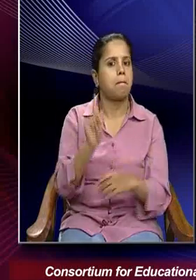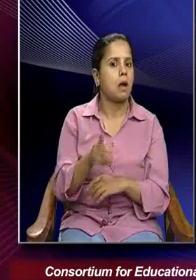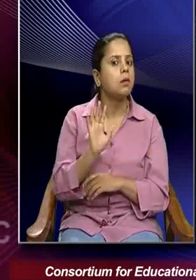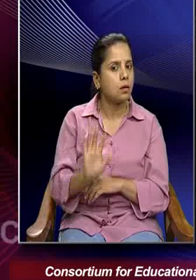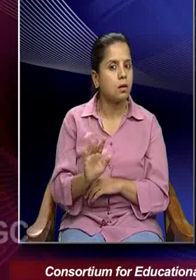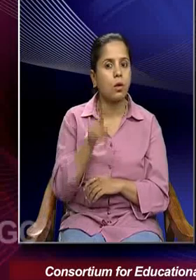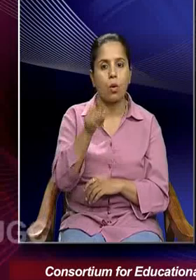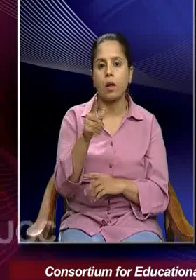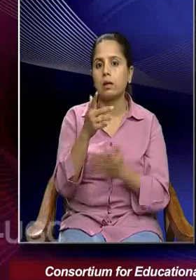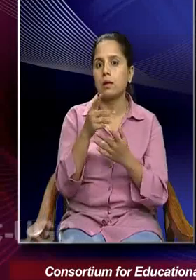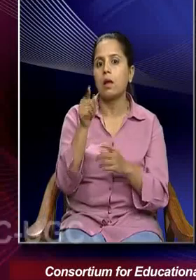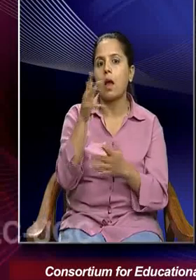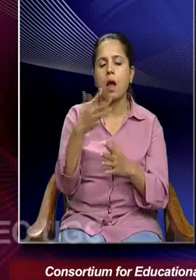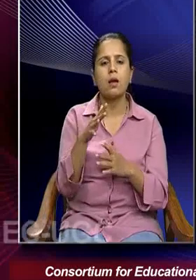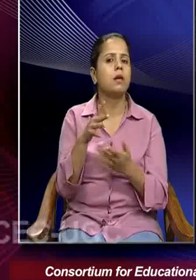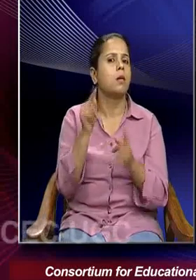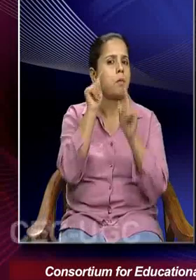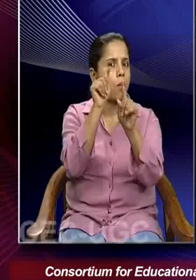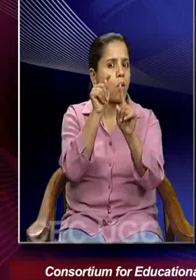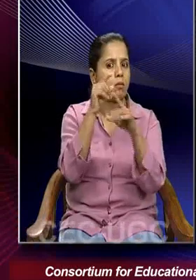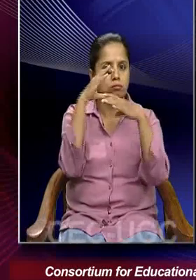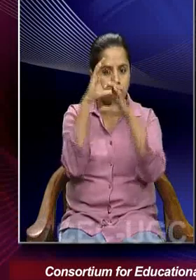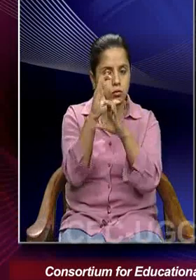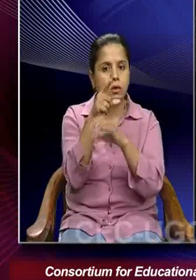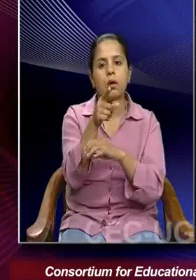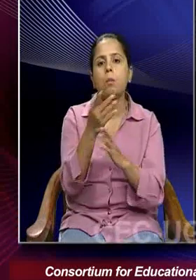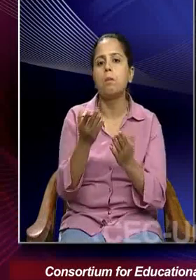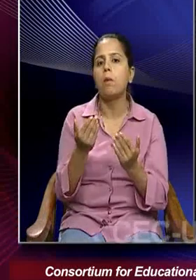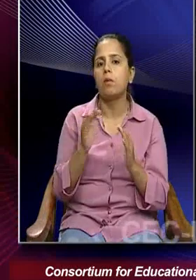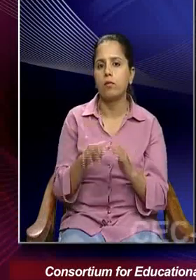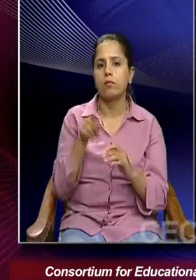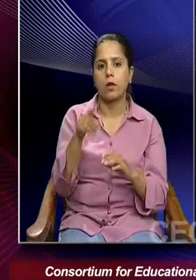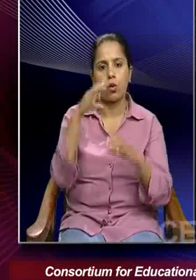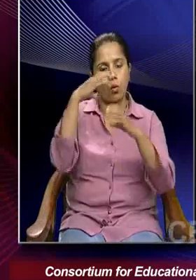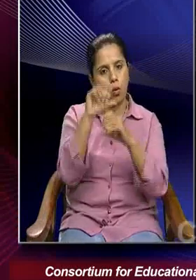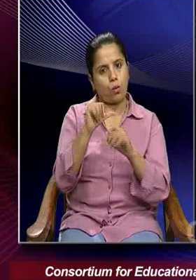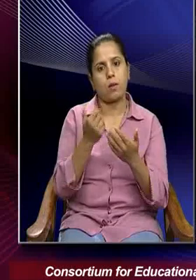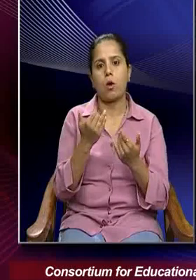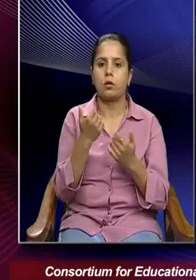that object. Only then it will facilitate concentration.